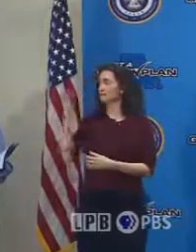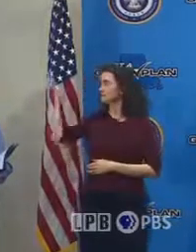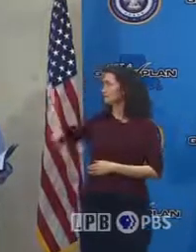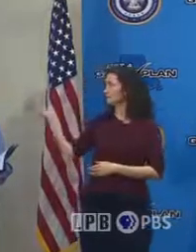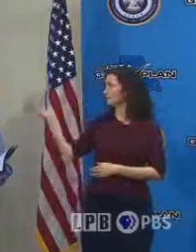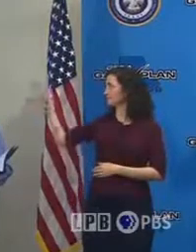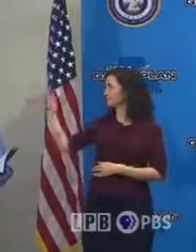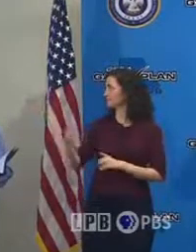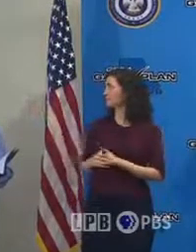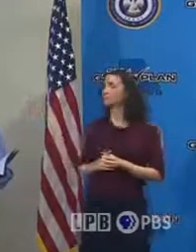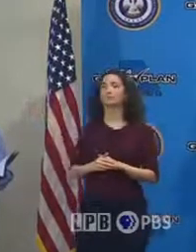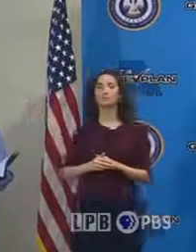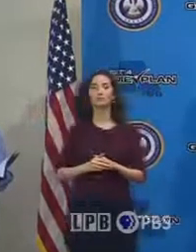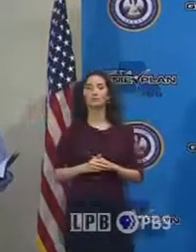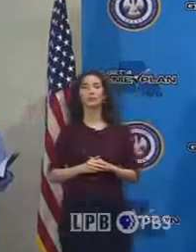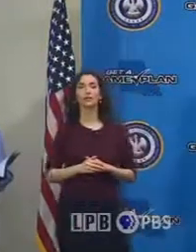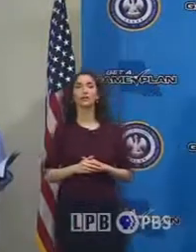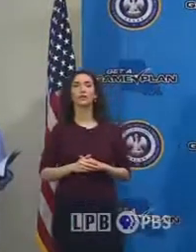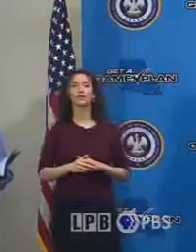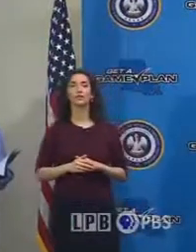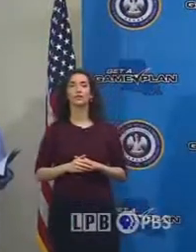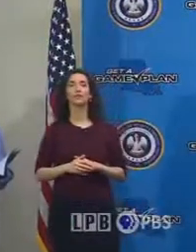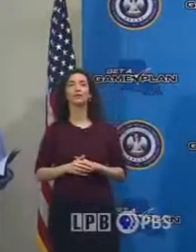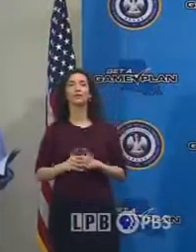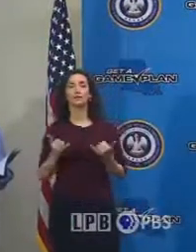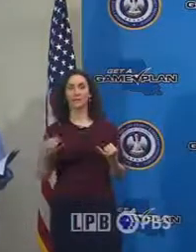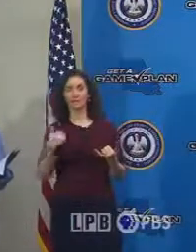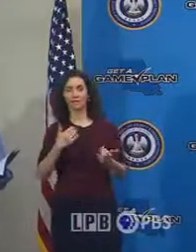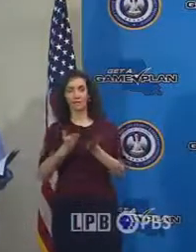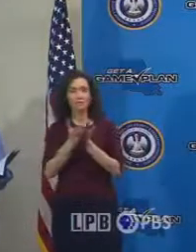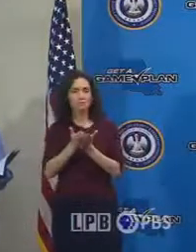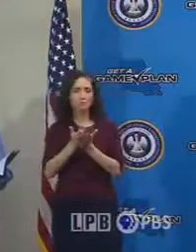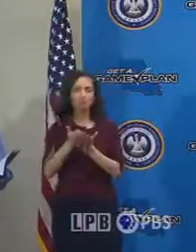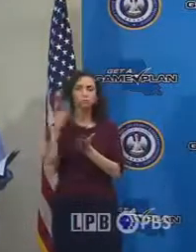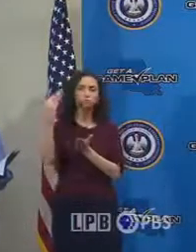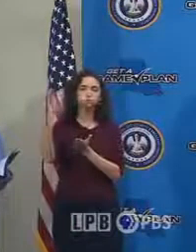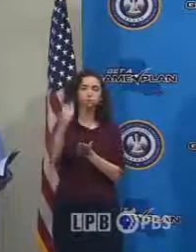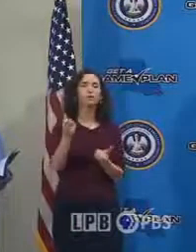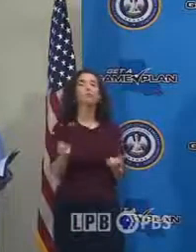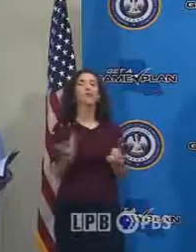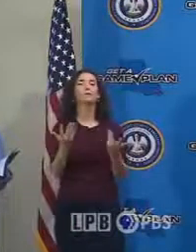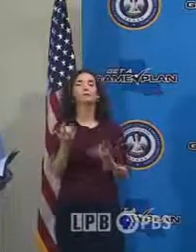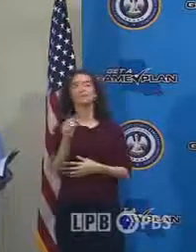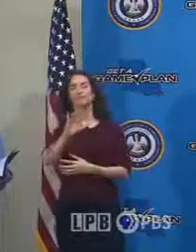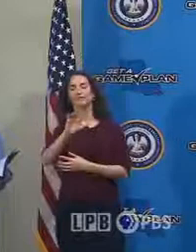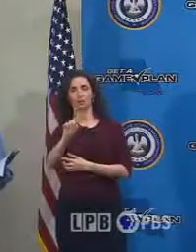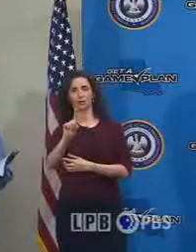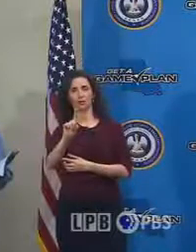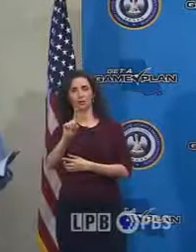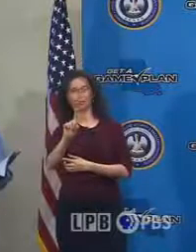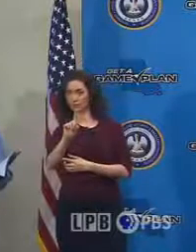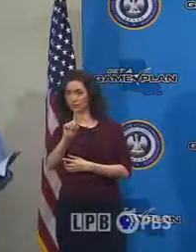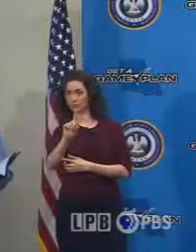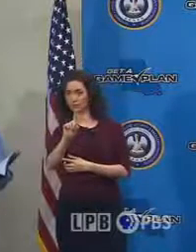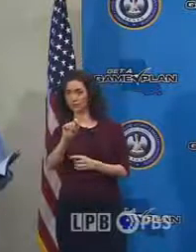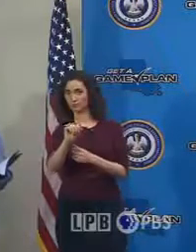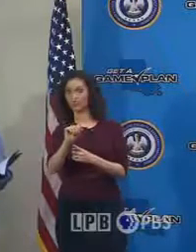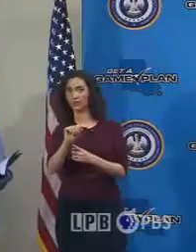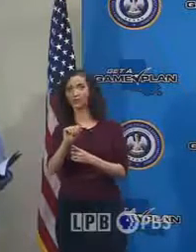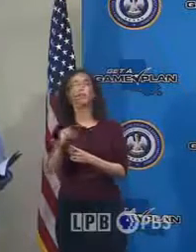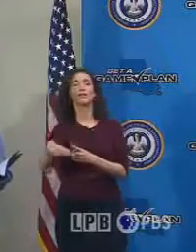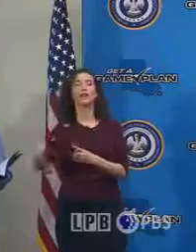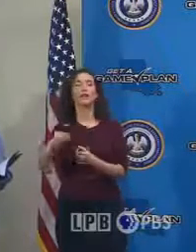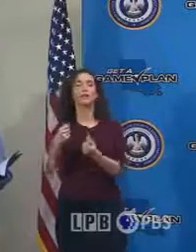would add that we do have bulk water assets that are out right now, about a total of 51 of those, and they have supported